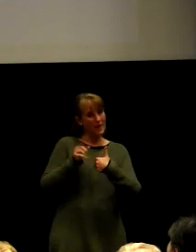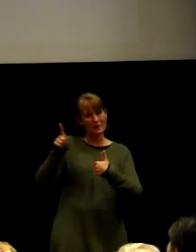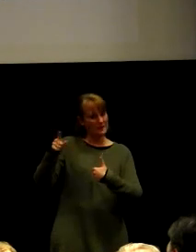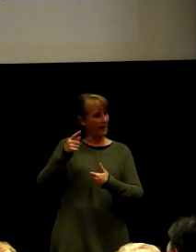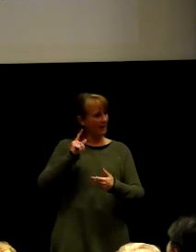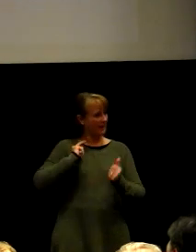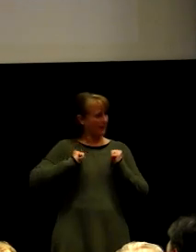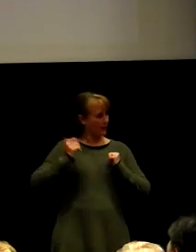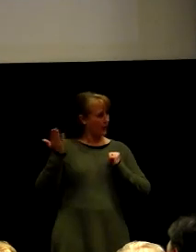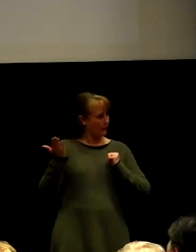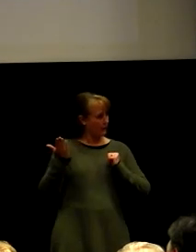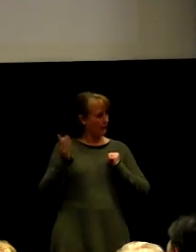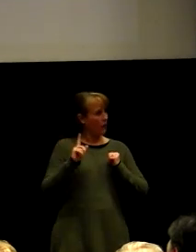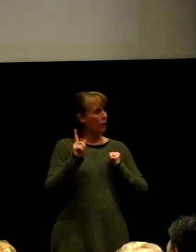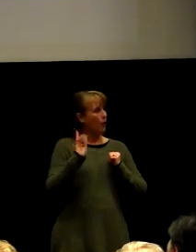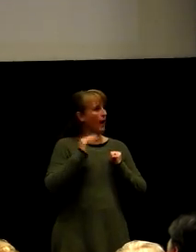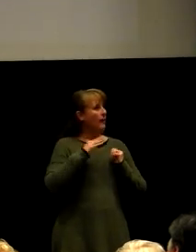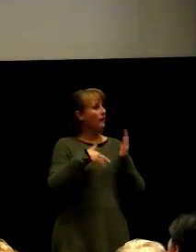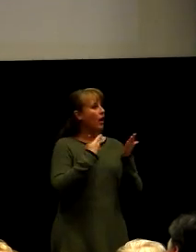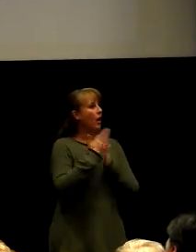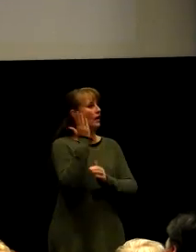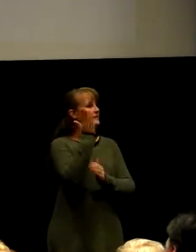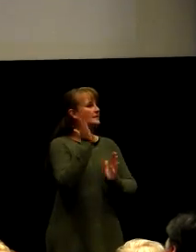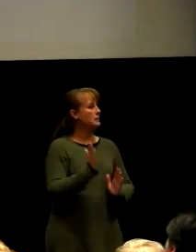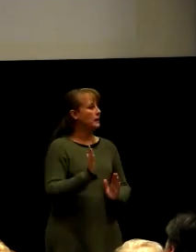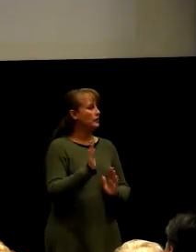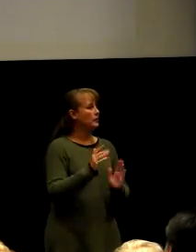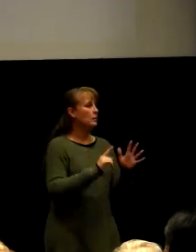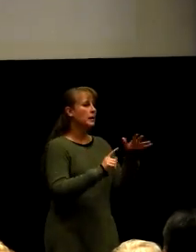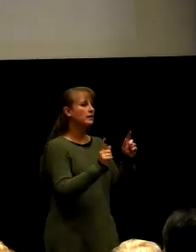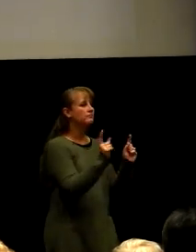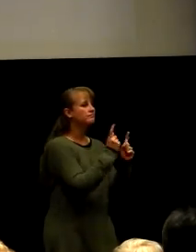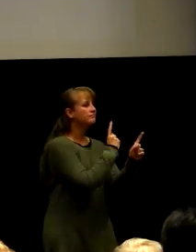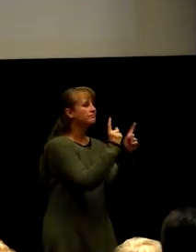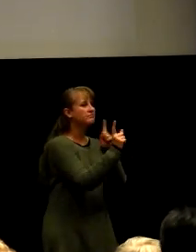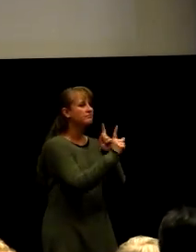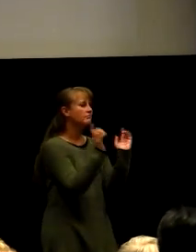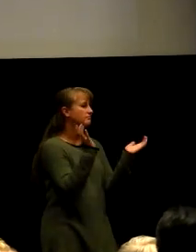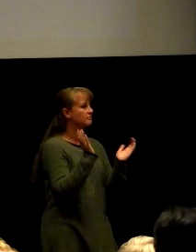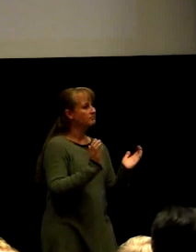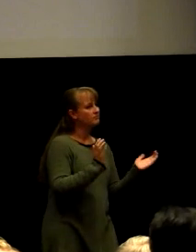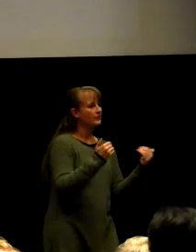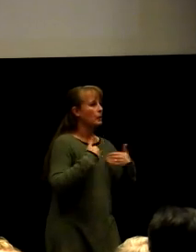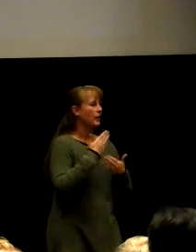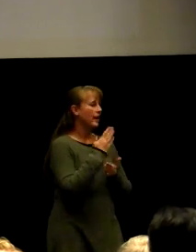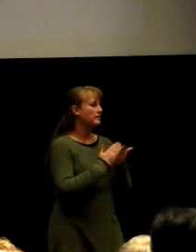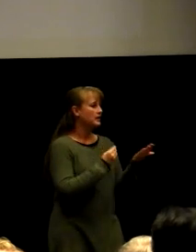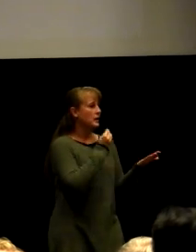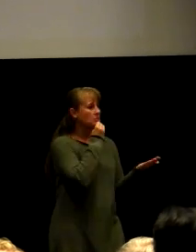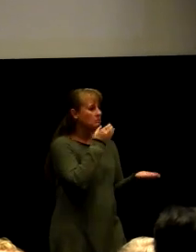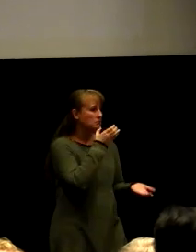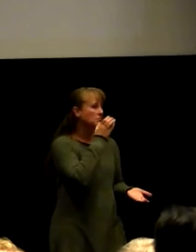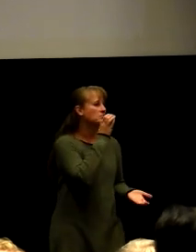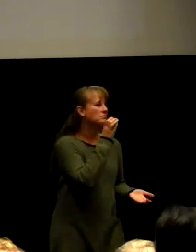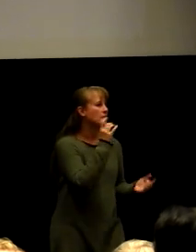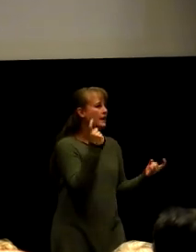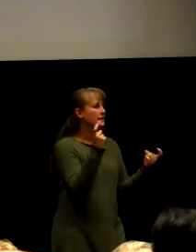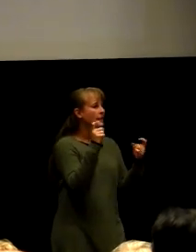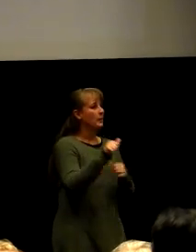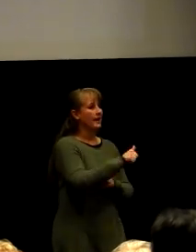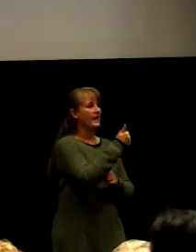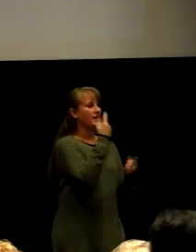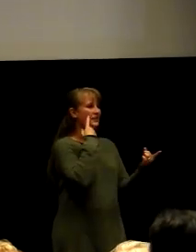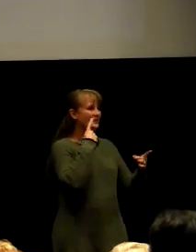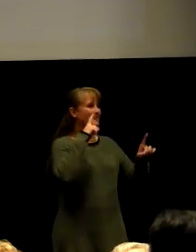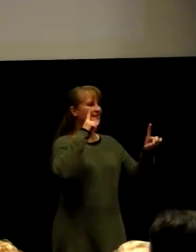theater where our speakers will be available for a conversation. We'll have some refreshments and celebrate another successful